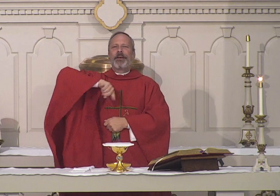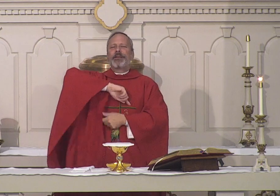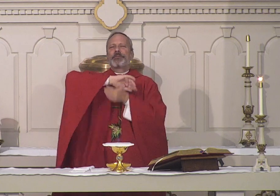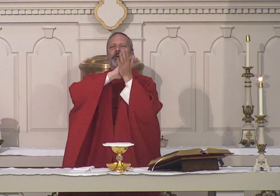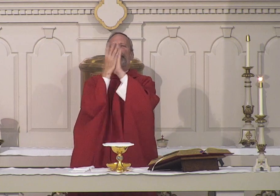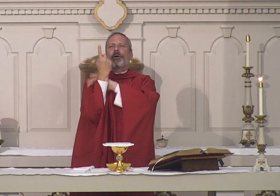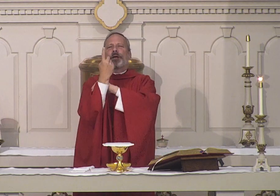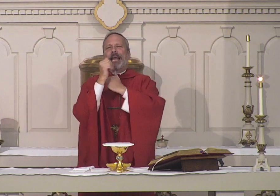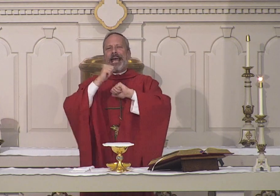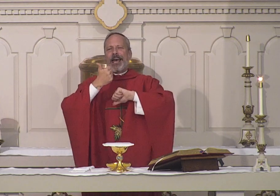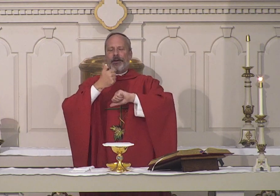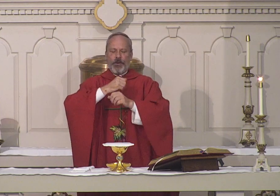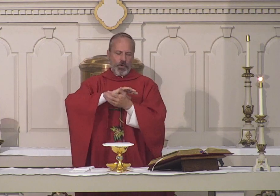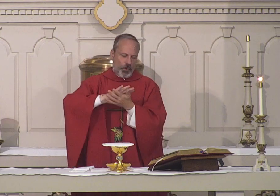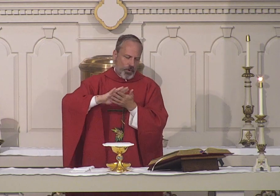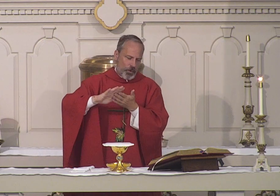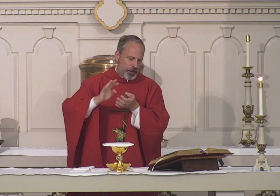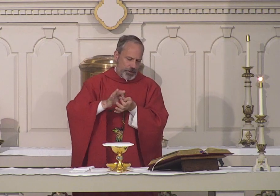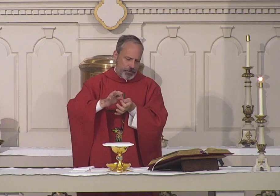Holy Spirit.